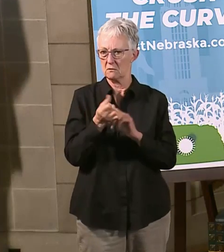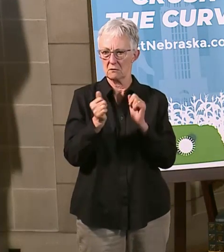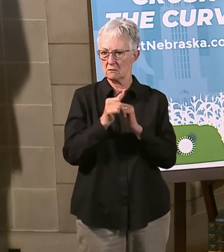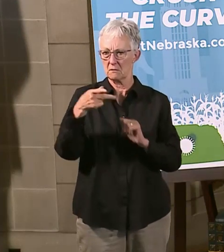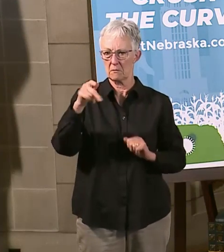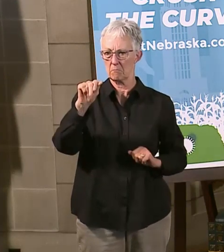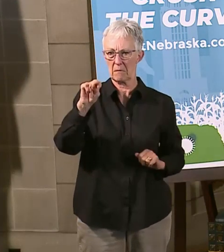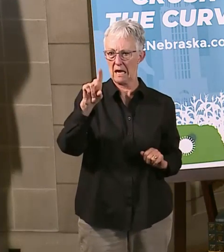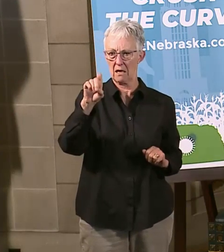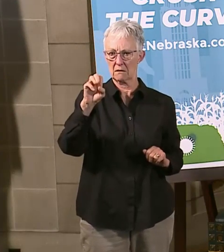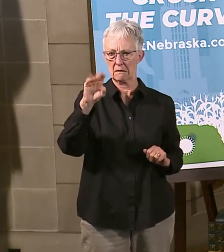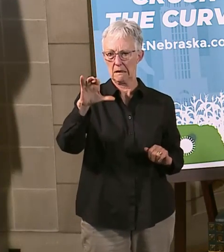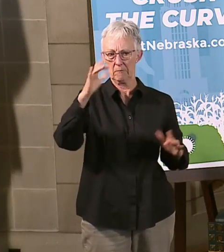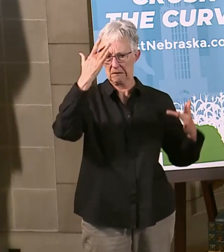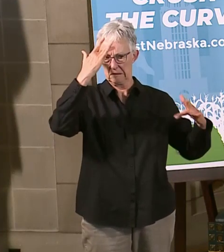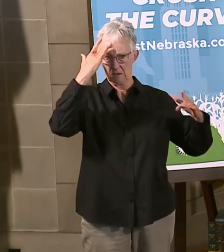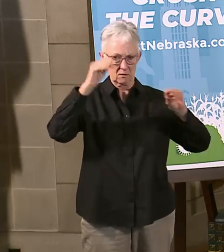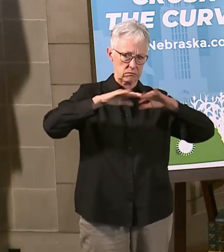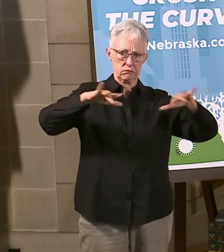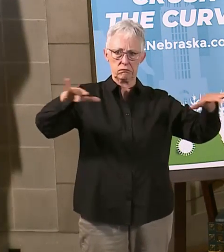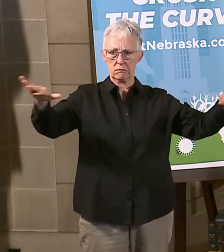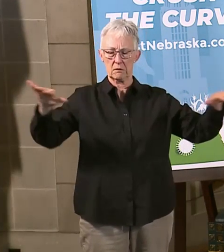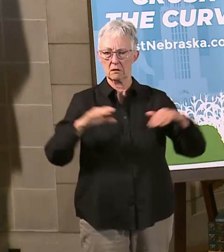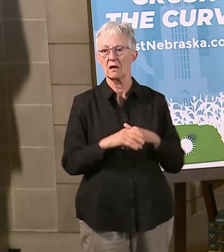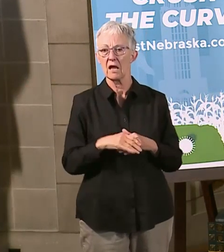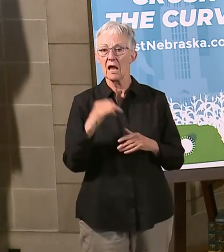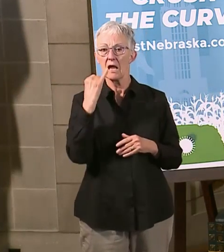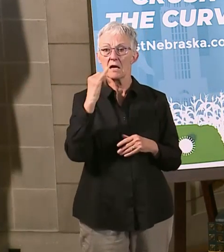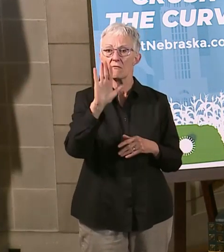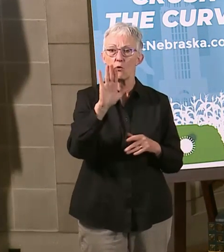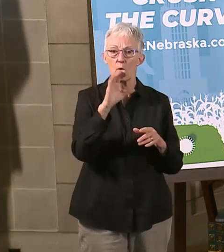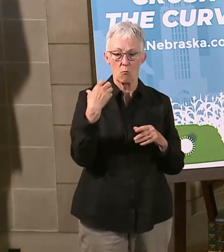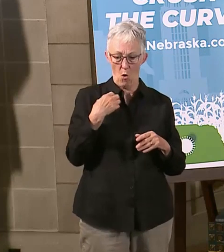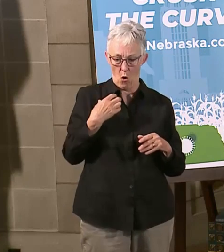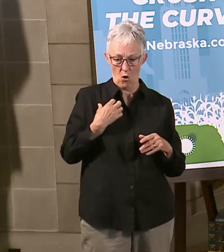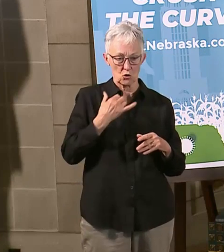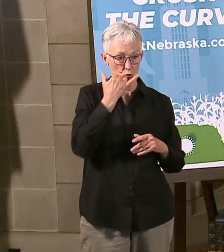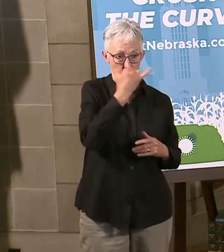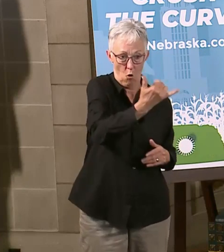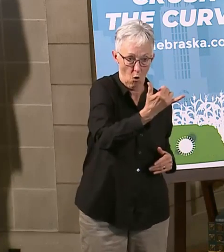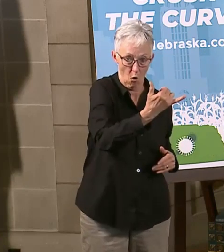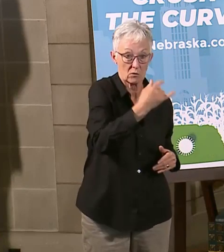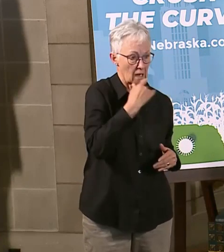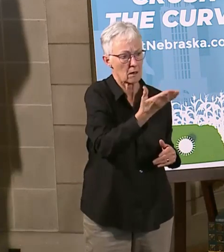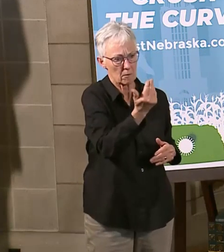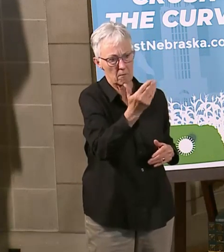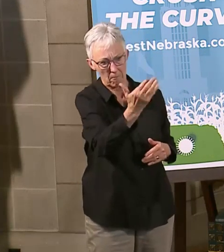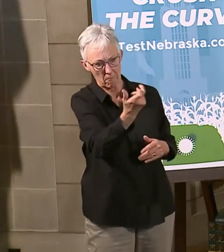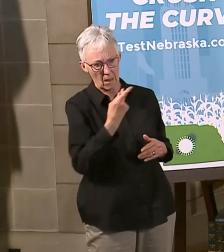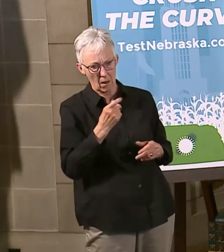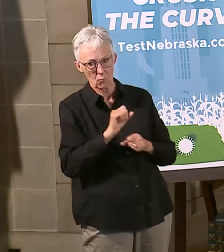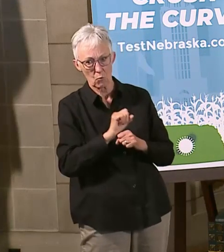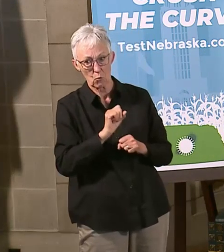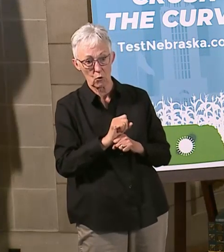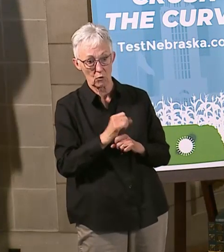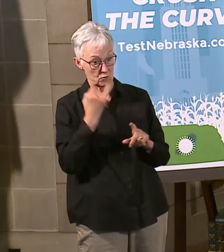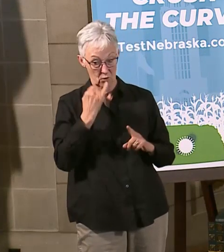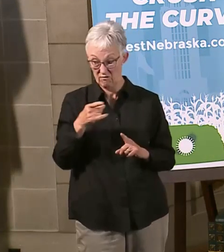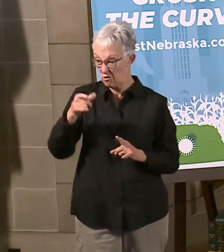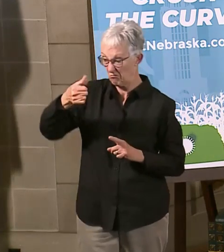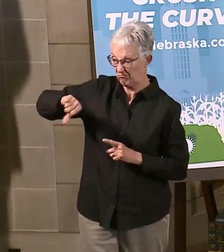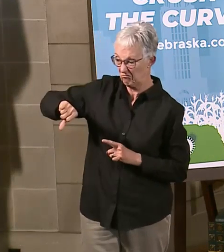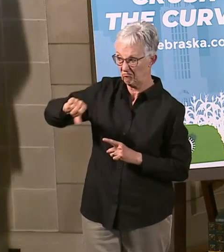more than my job was, if your employer calls you back, take that job. because if you don't, you will lose your benefits. That's the way it